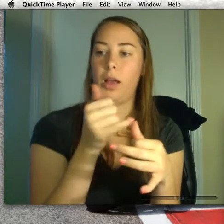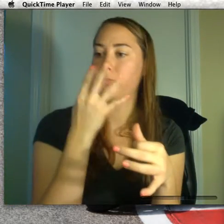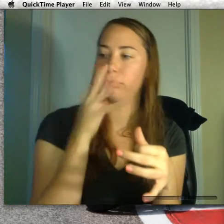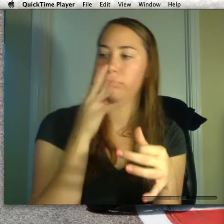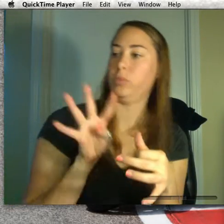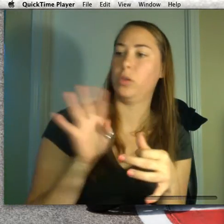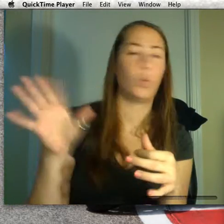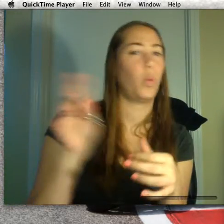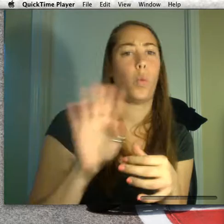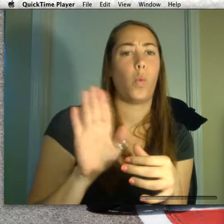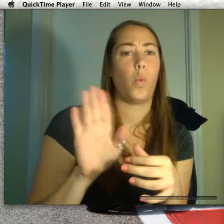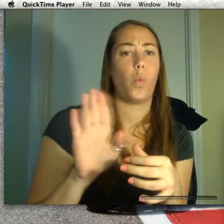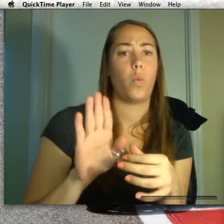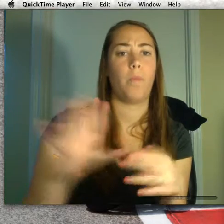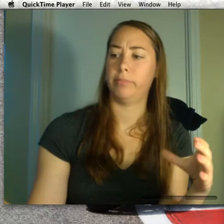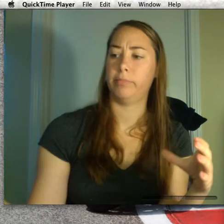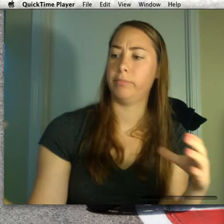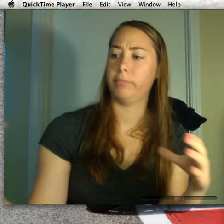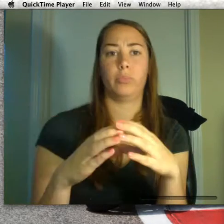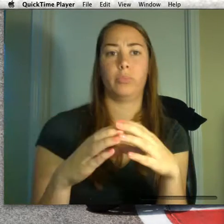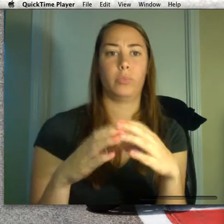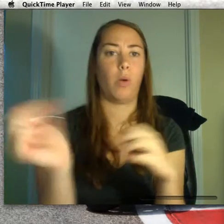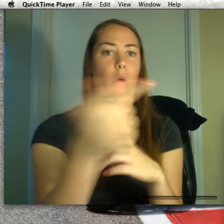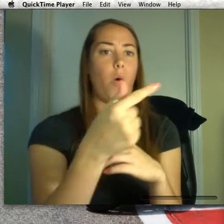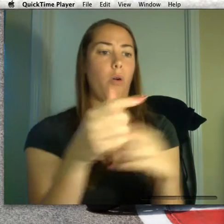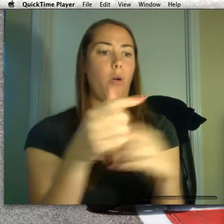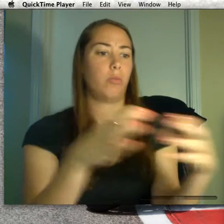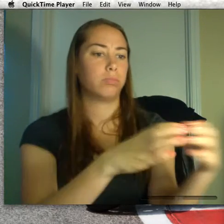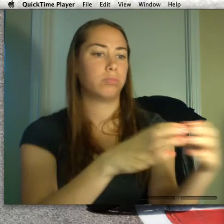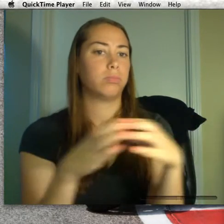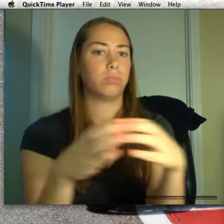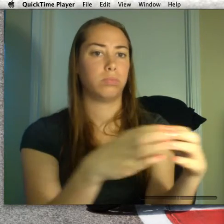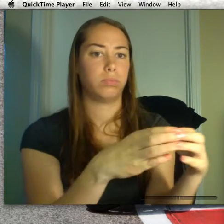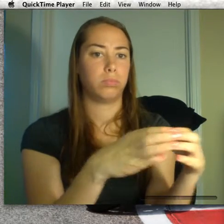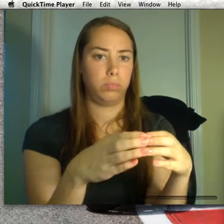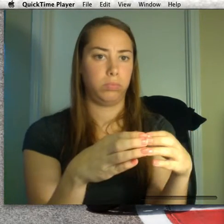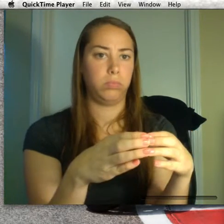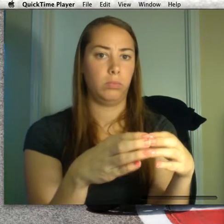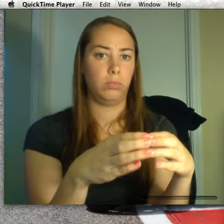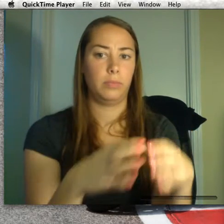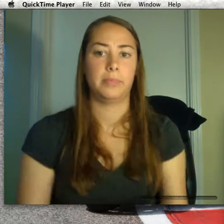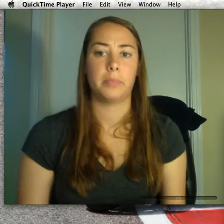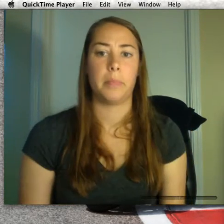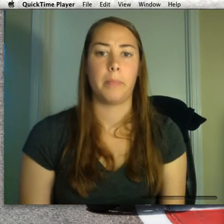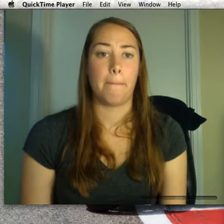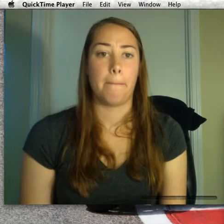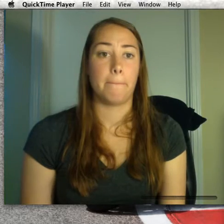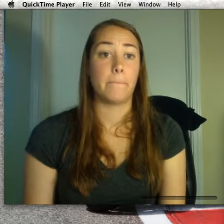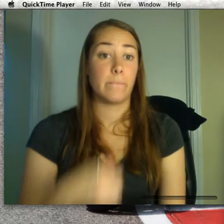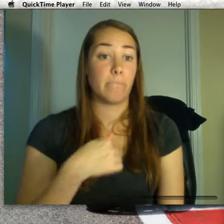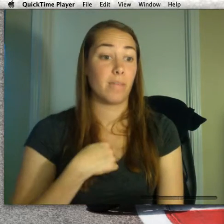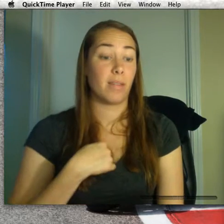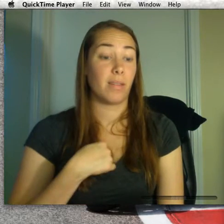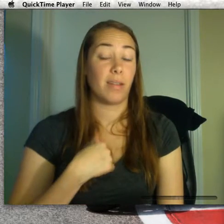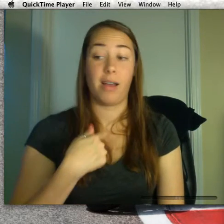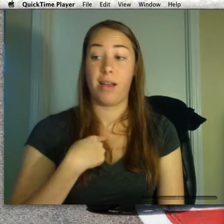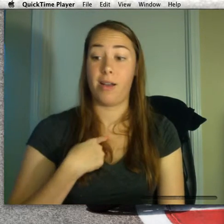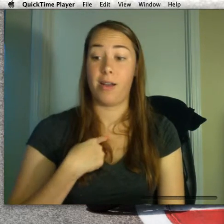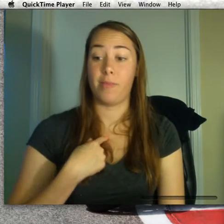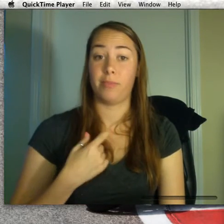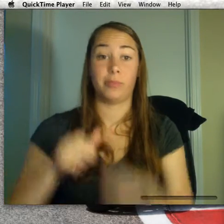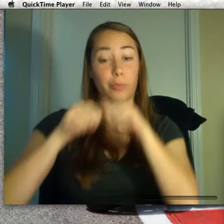the reason may be, I cannot rest. All of my sheep are included. And so it's getting dark. And some